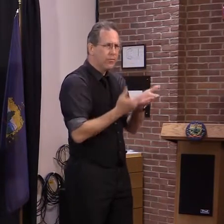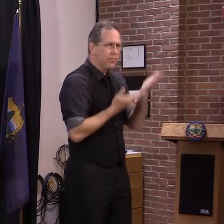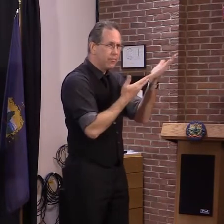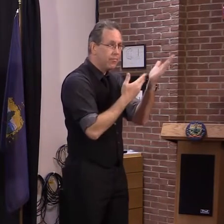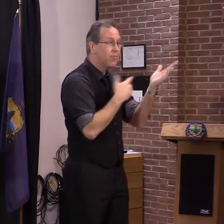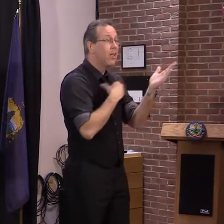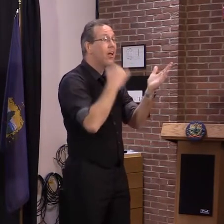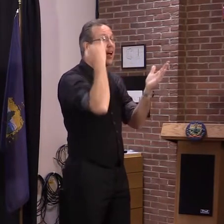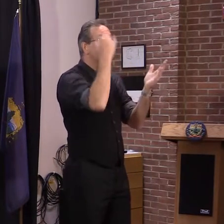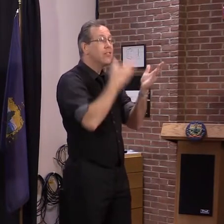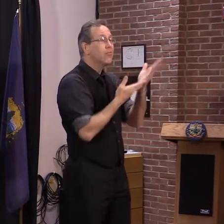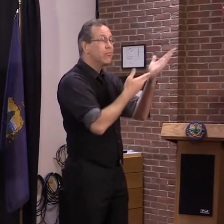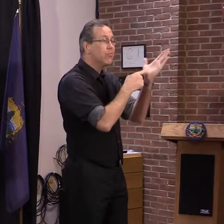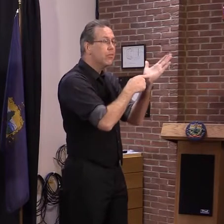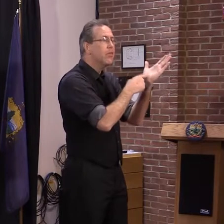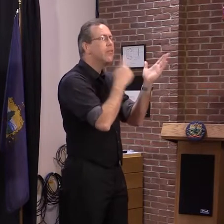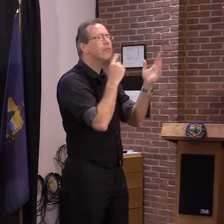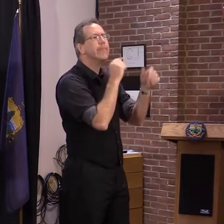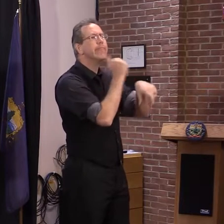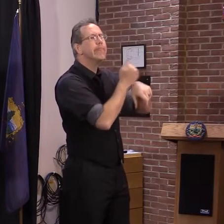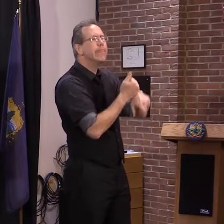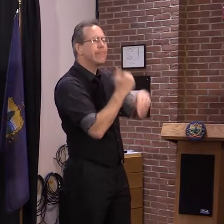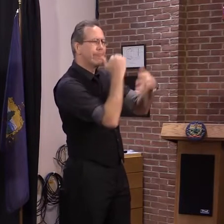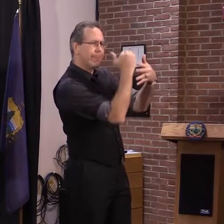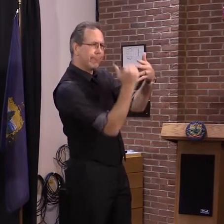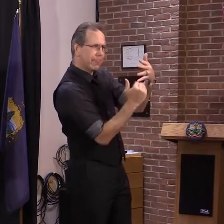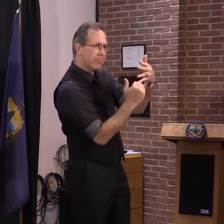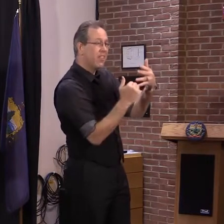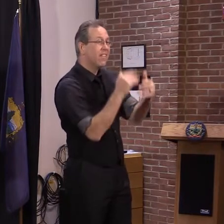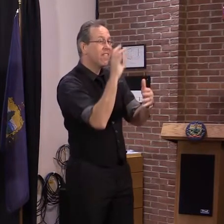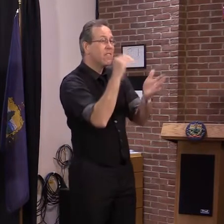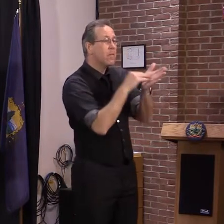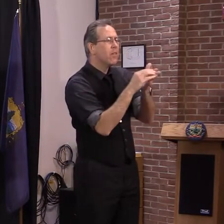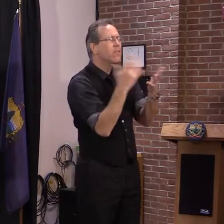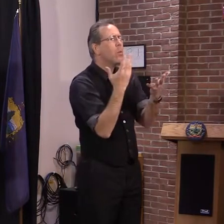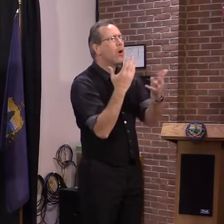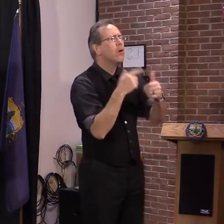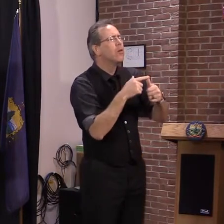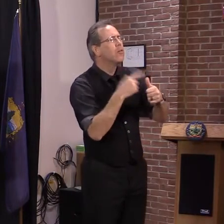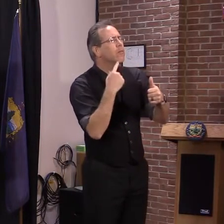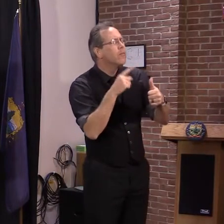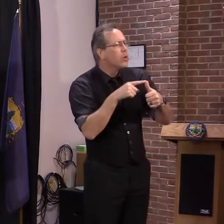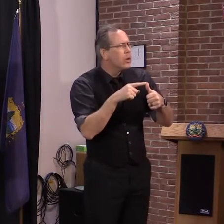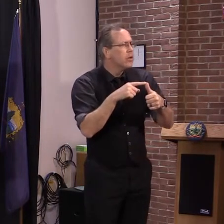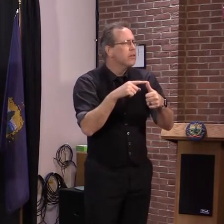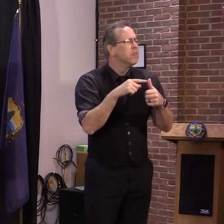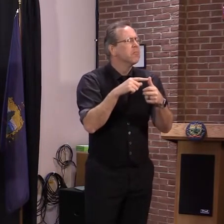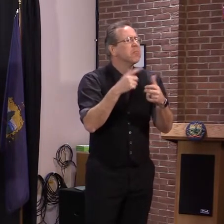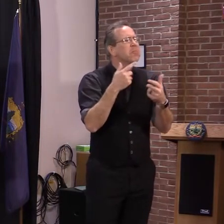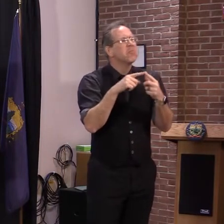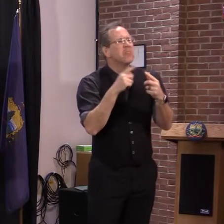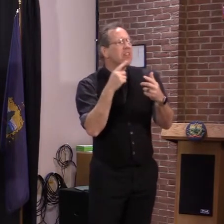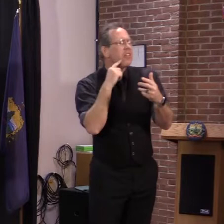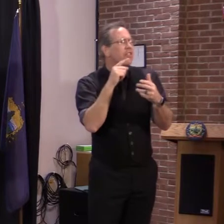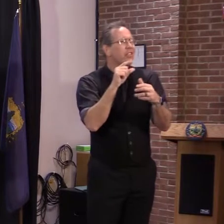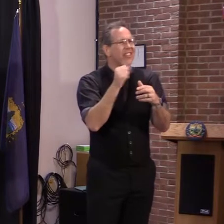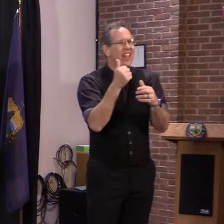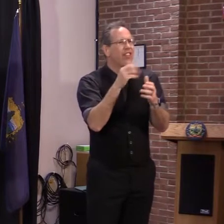$50+ million progressive tax relief package would benefit tens of thousands of Vermonters, make our state more